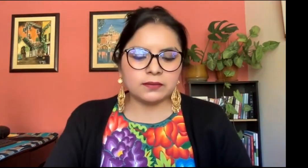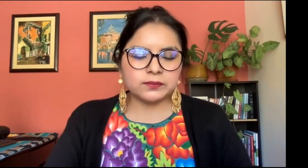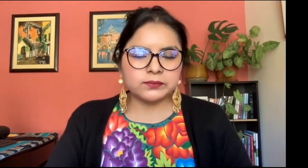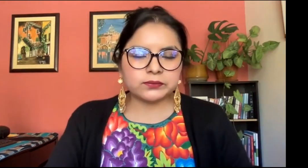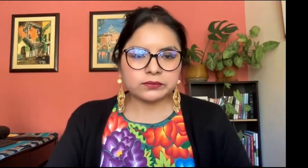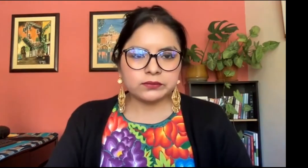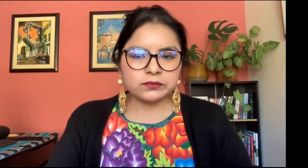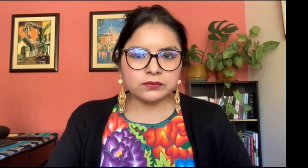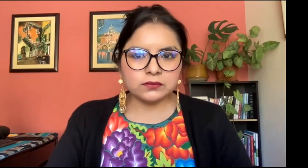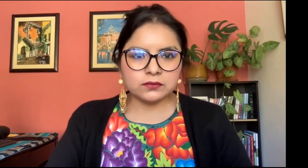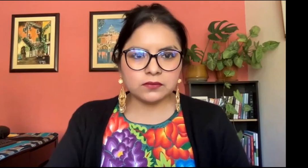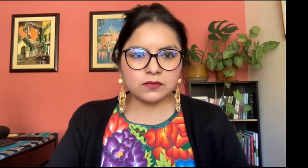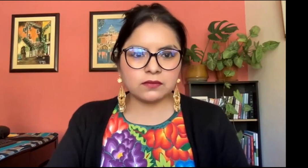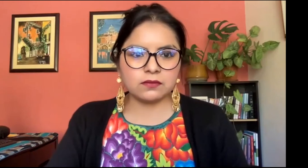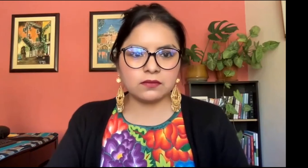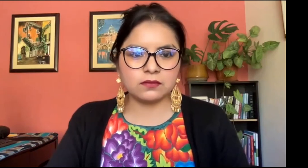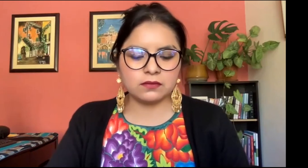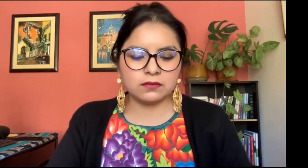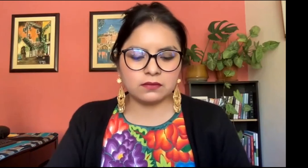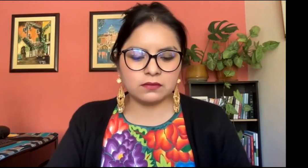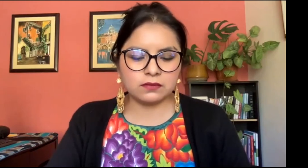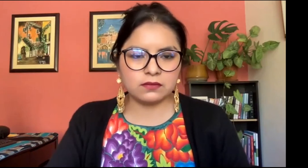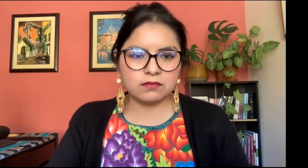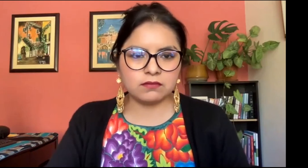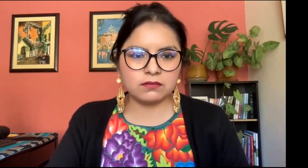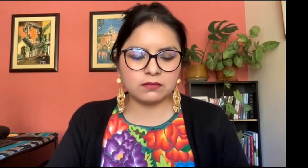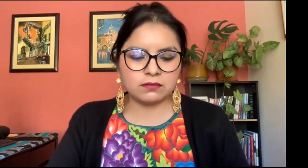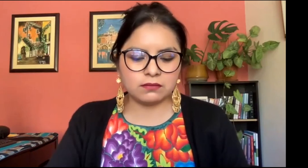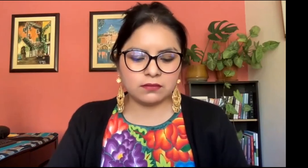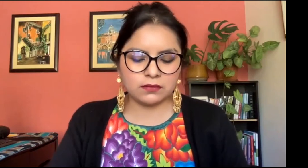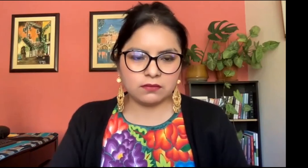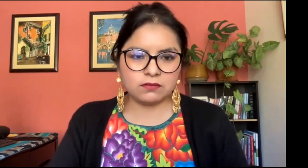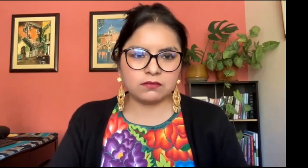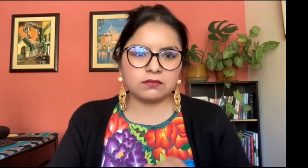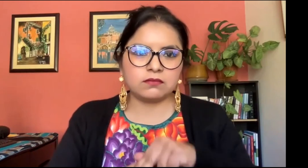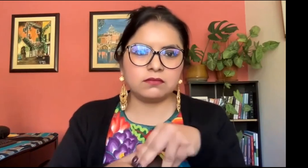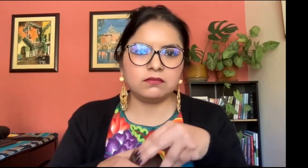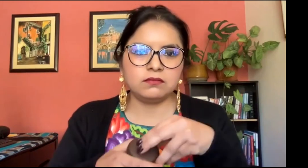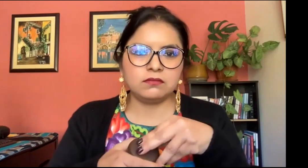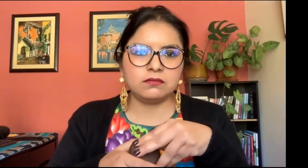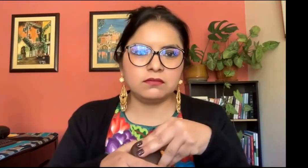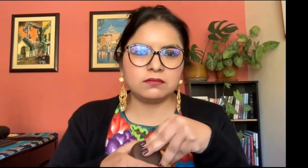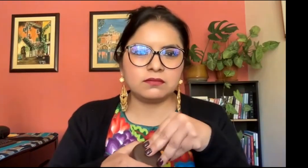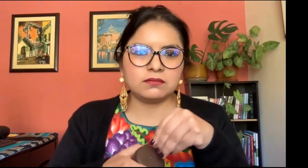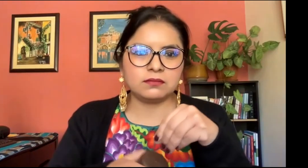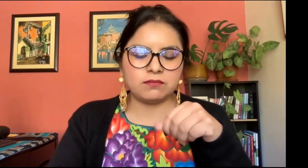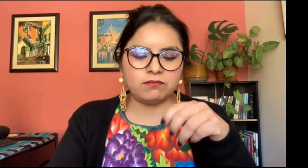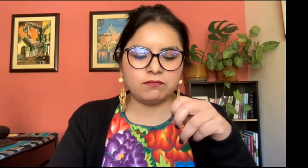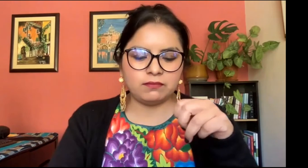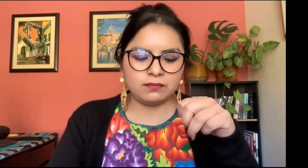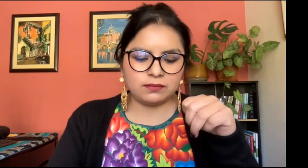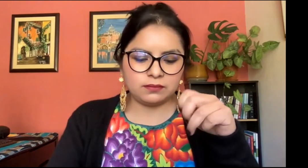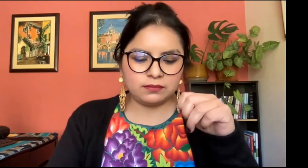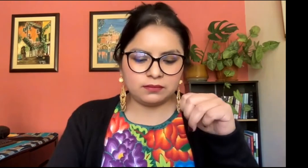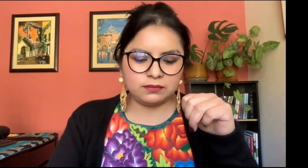invited to those impact evaluation committees or discussions on environmental committees, and that